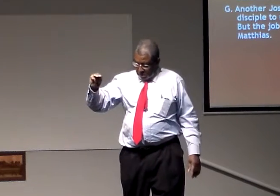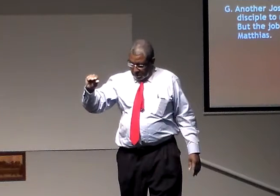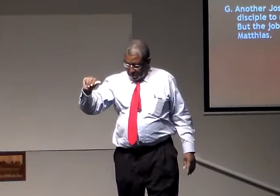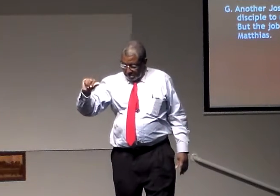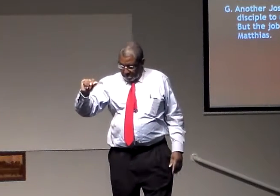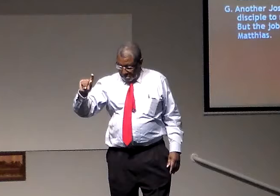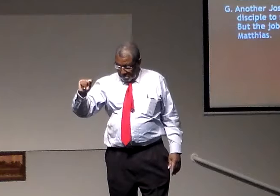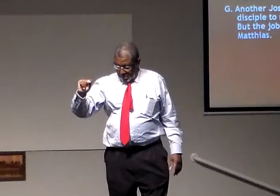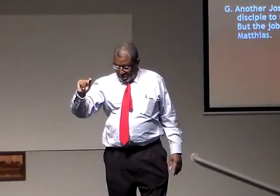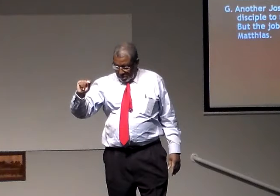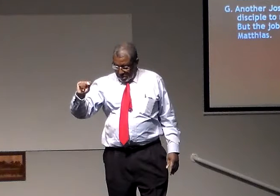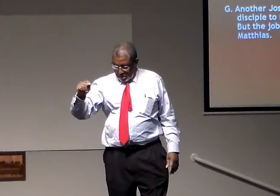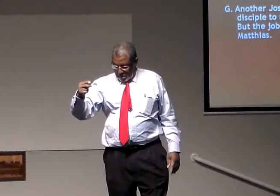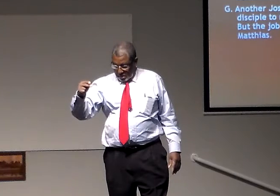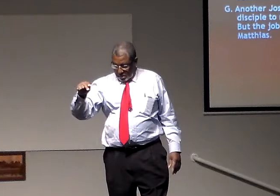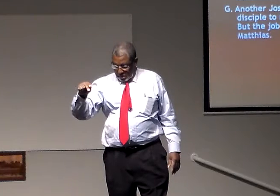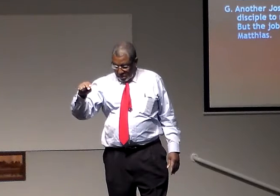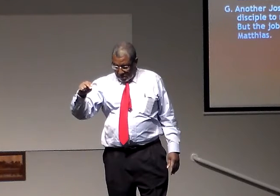was Matthias.